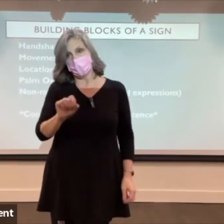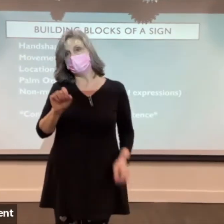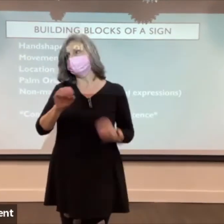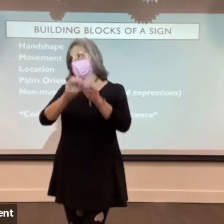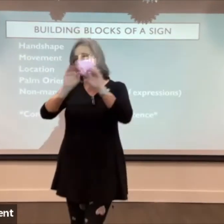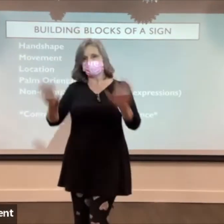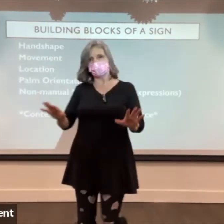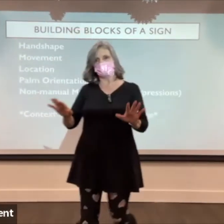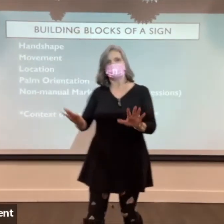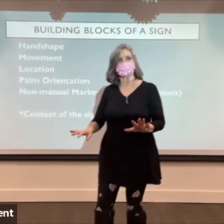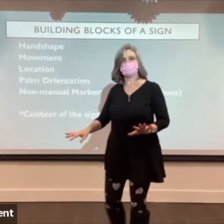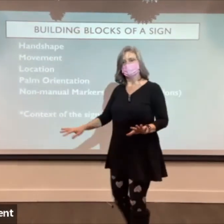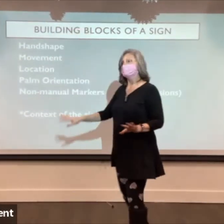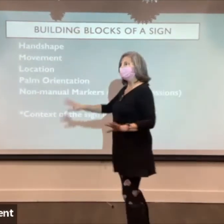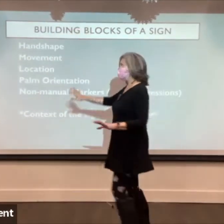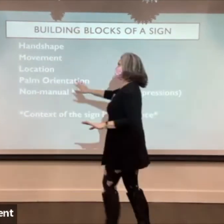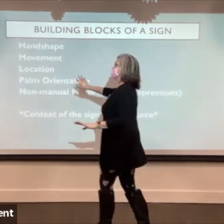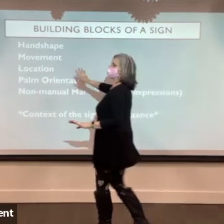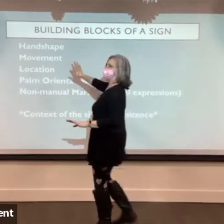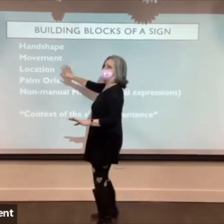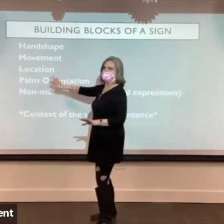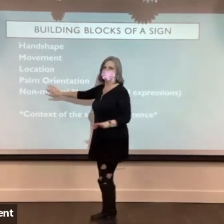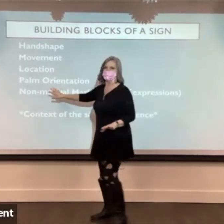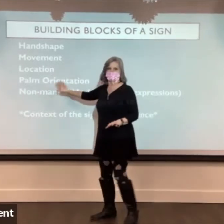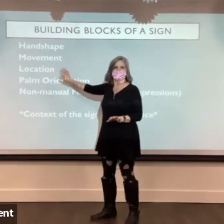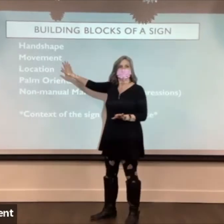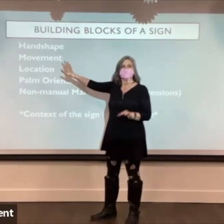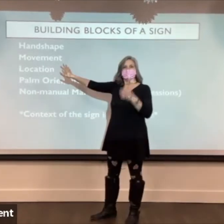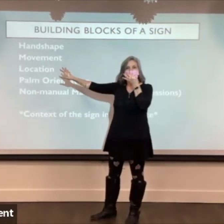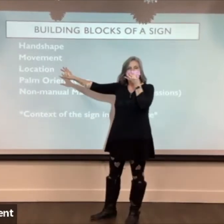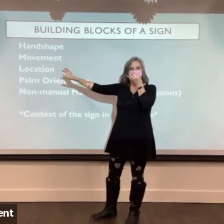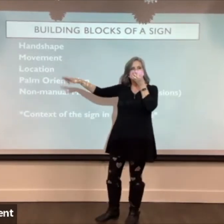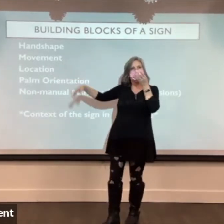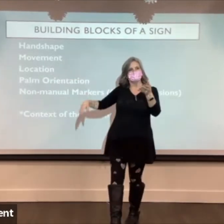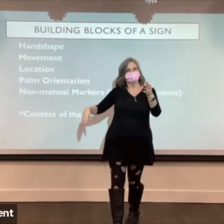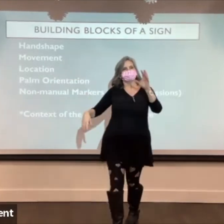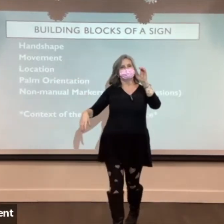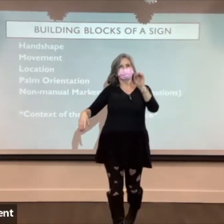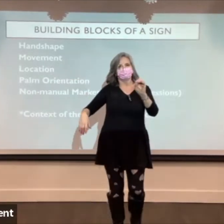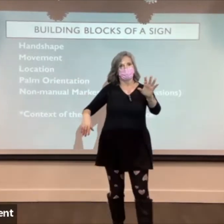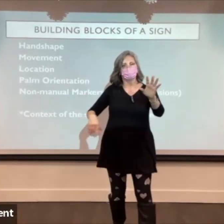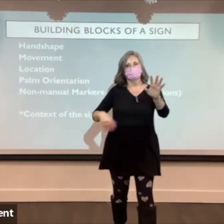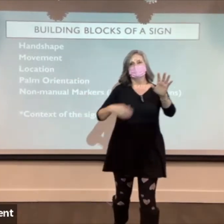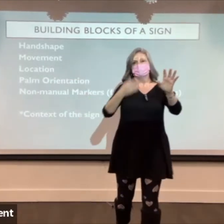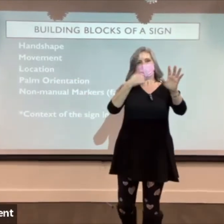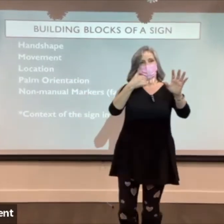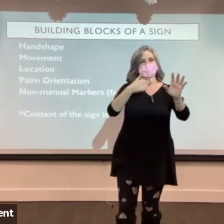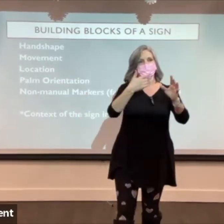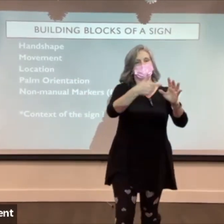out, you change the meaning completely. This is the same concept, except when we say the word bread, the R is a